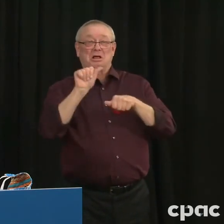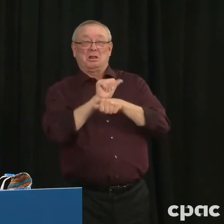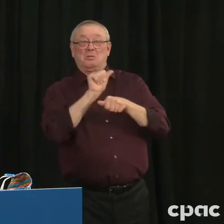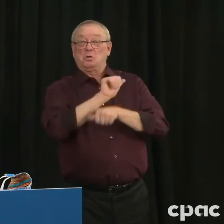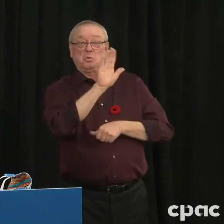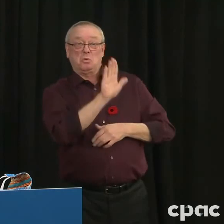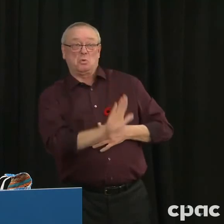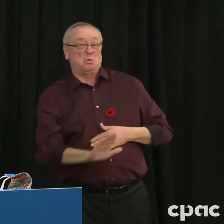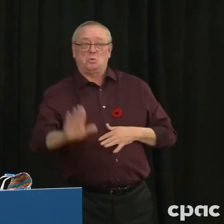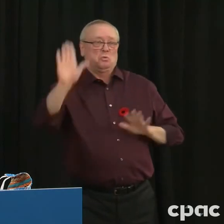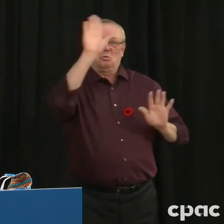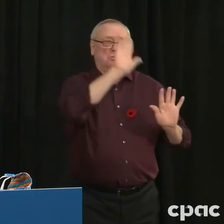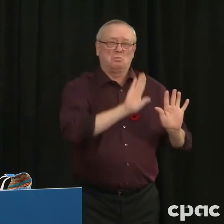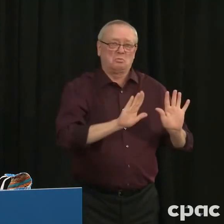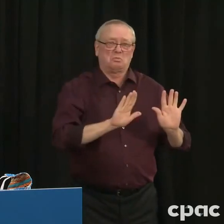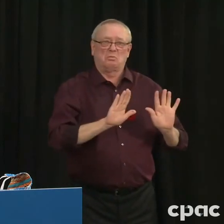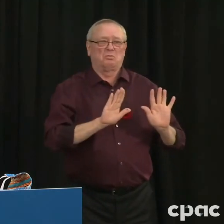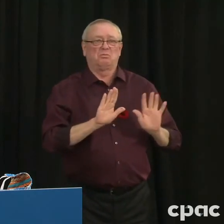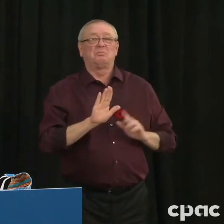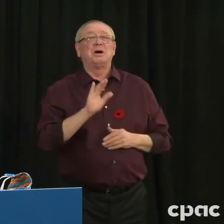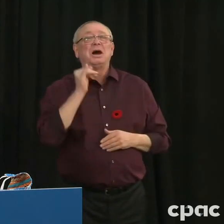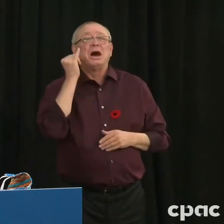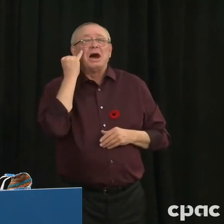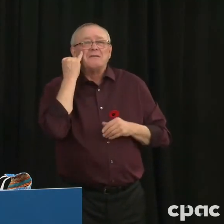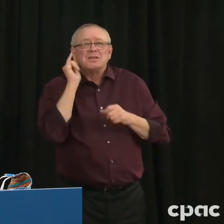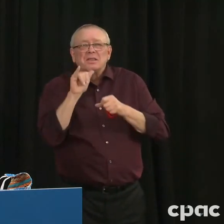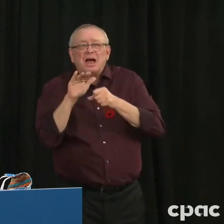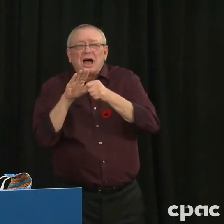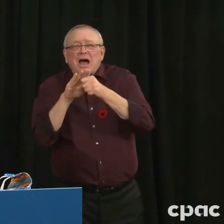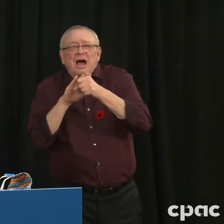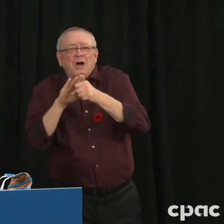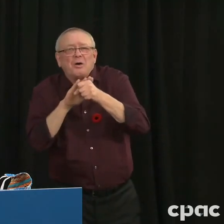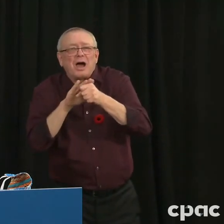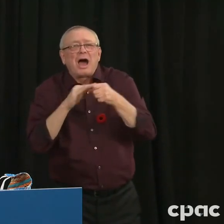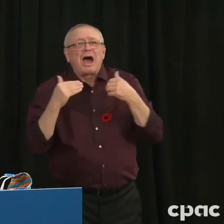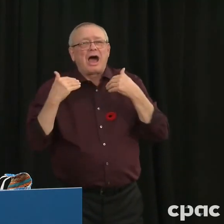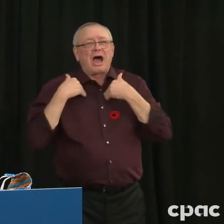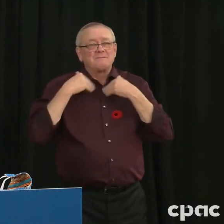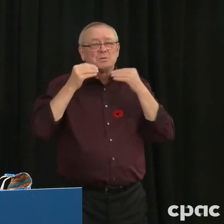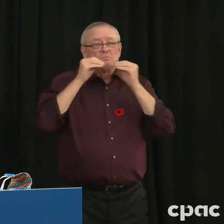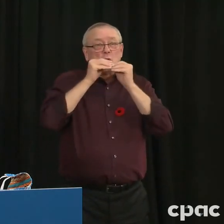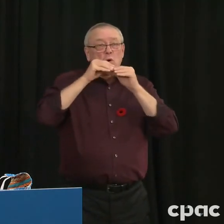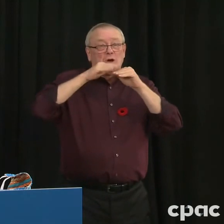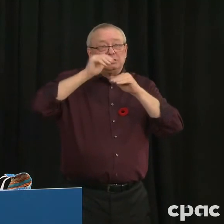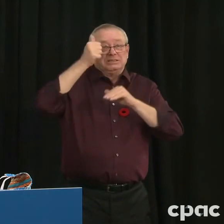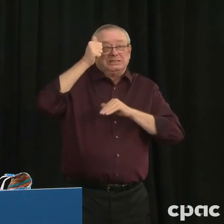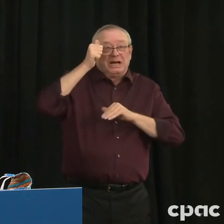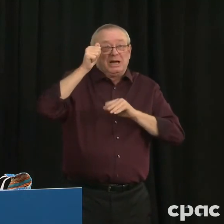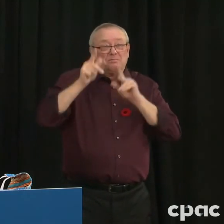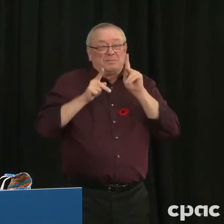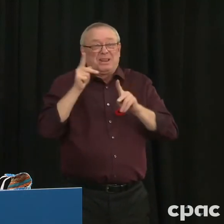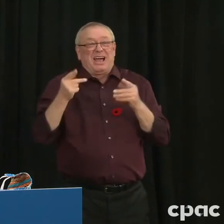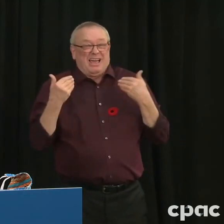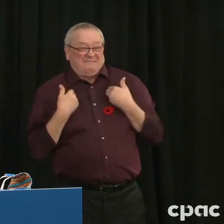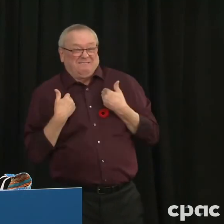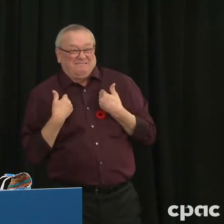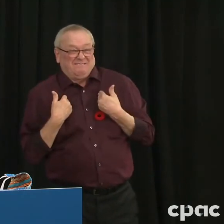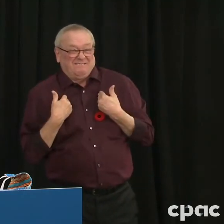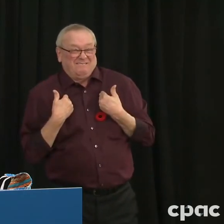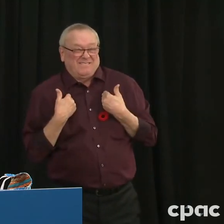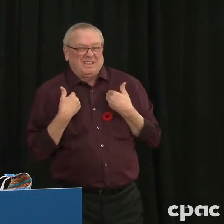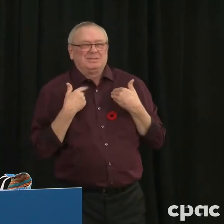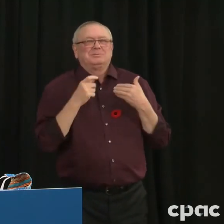active cases per 100,000 or at least 10 cases, that 15-person cap on social gatherings is